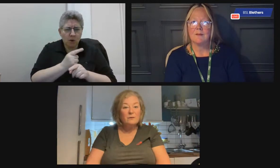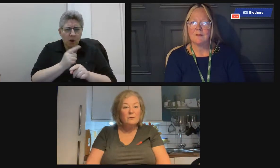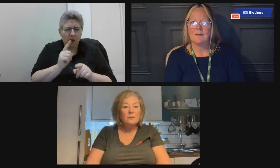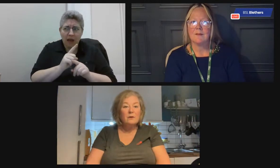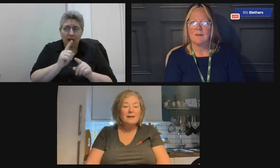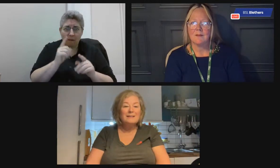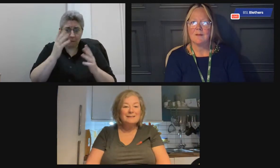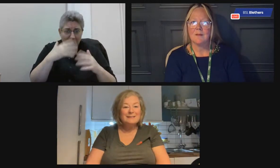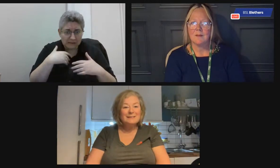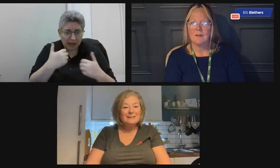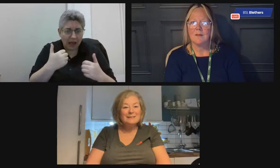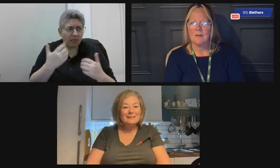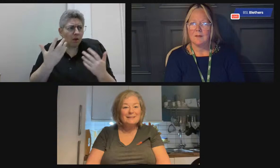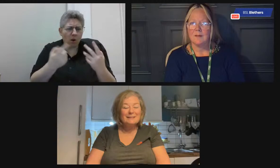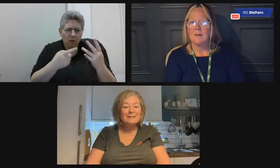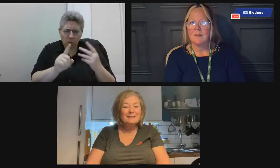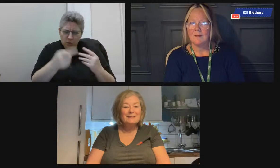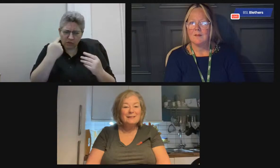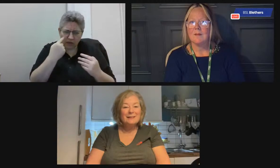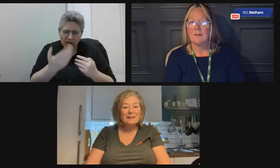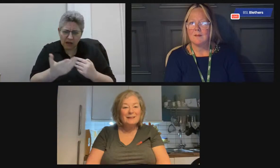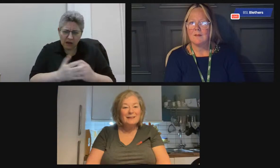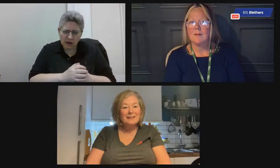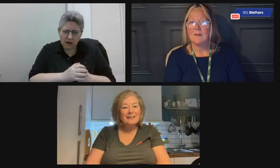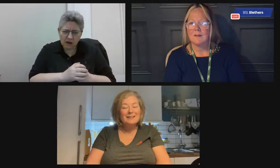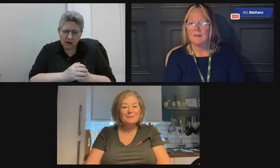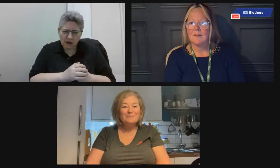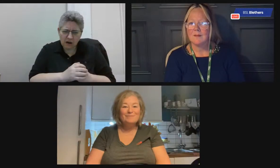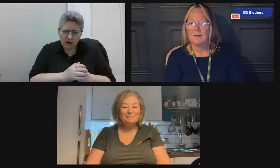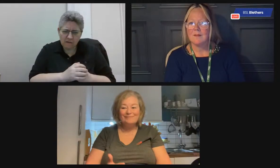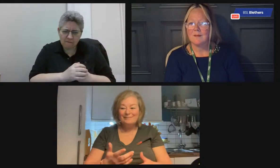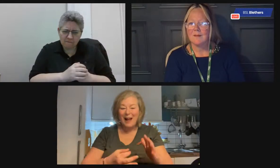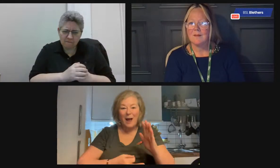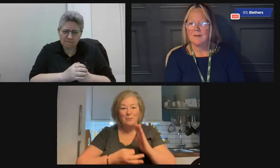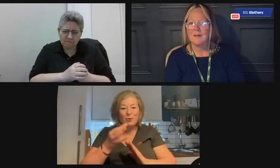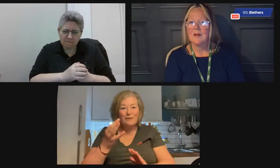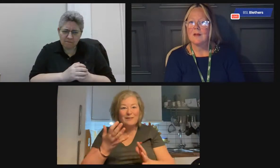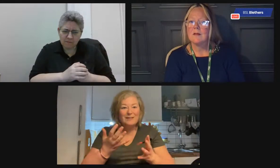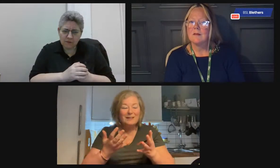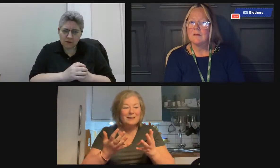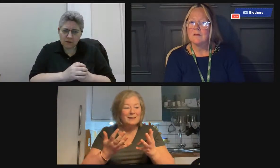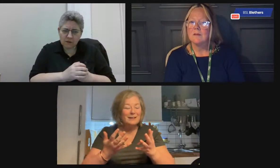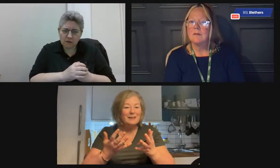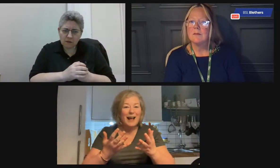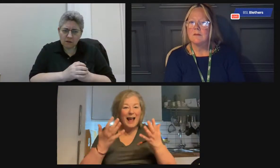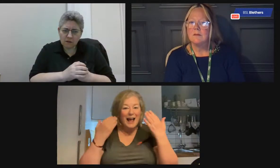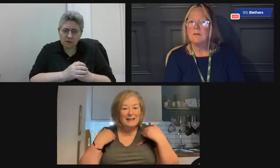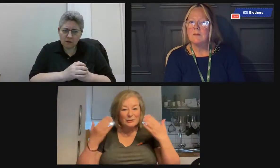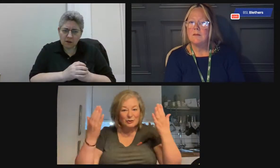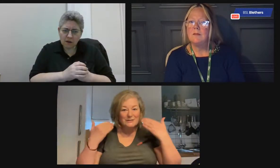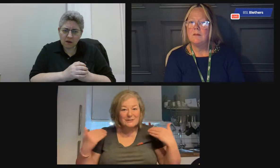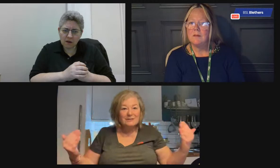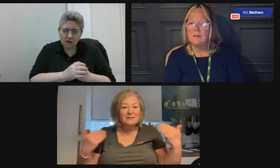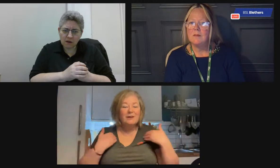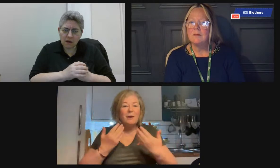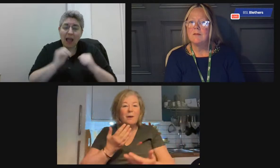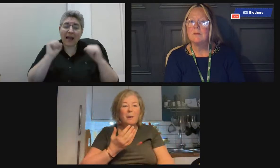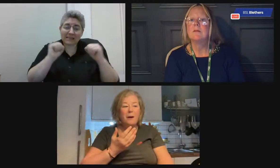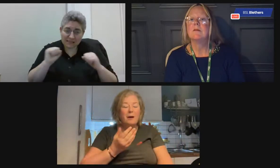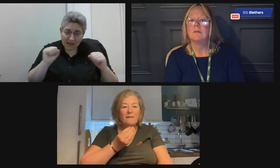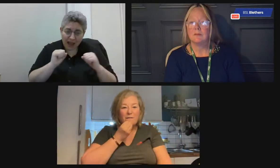Absolutely. Colleen, if you were to pick some kind of topics, you would cover mental health. What else would you cover?